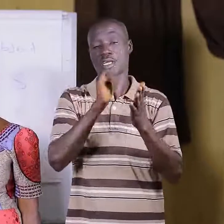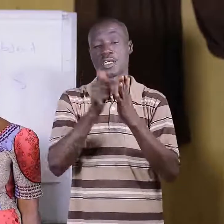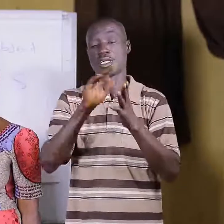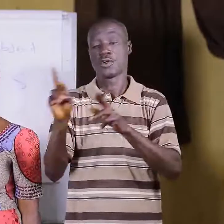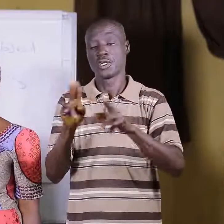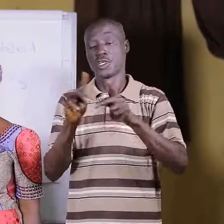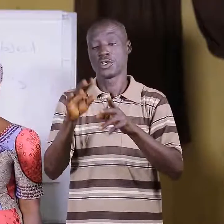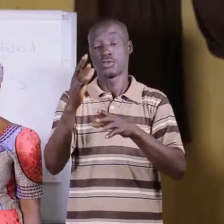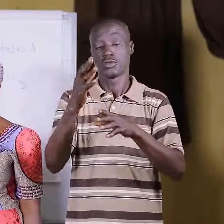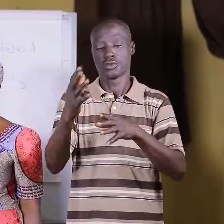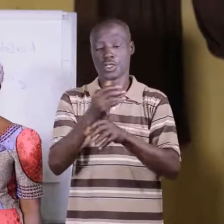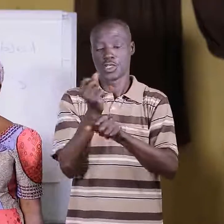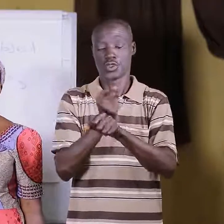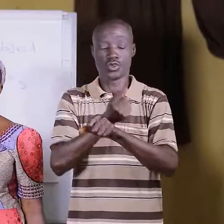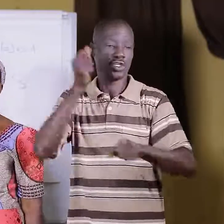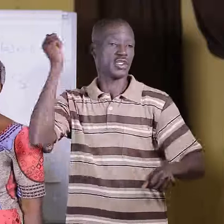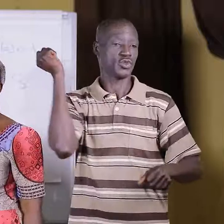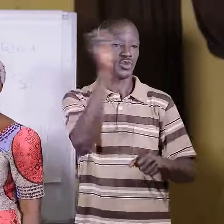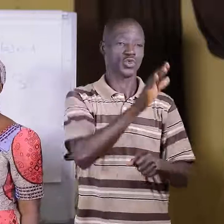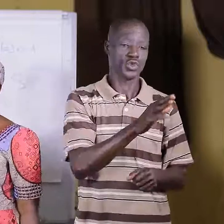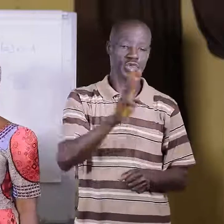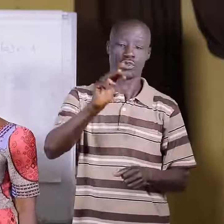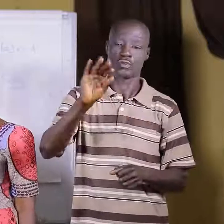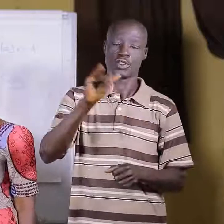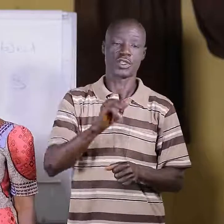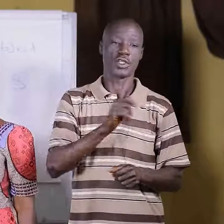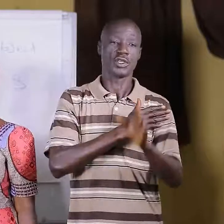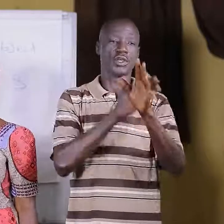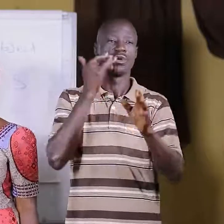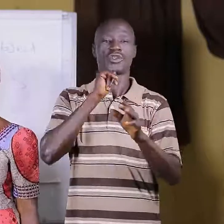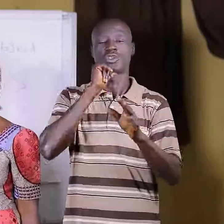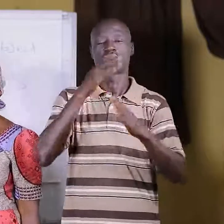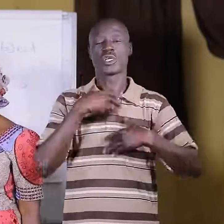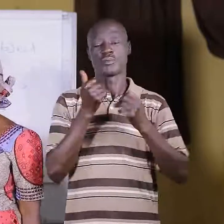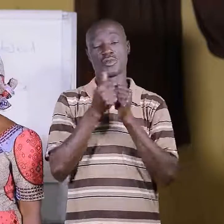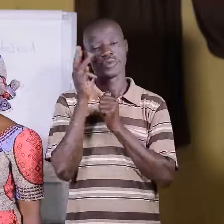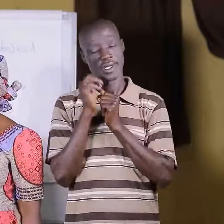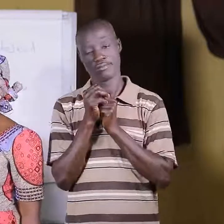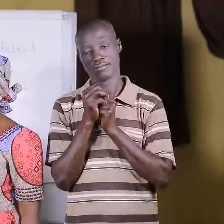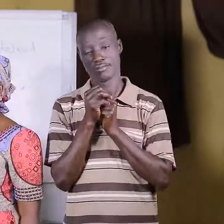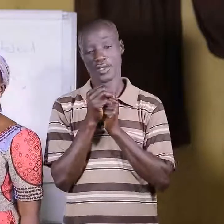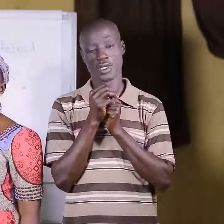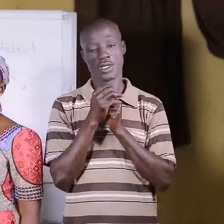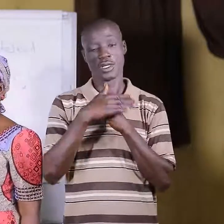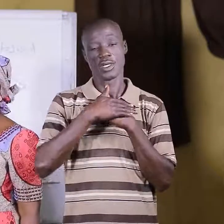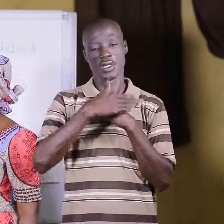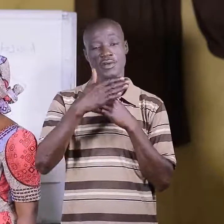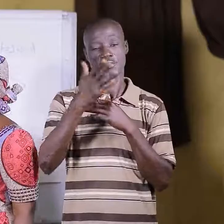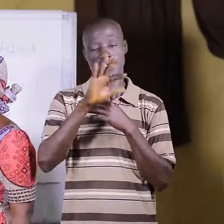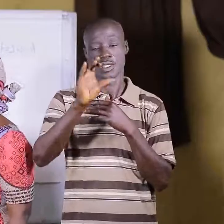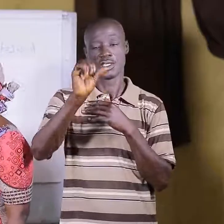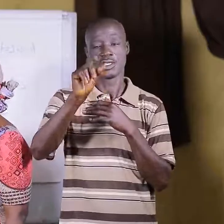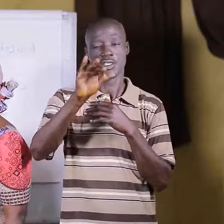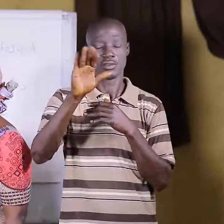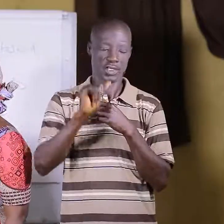even stone Moses to death. God was not happy with the way the Israelites behaved after spying the